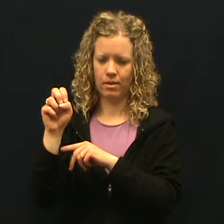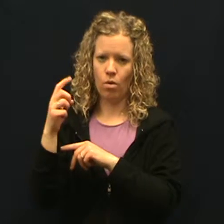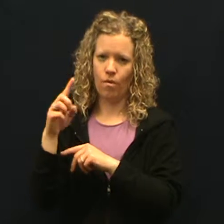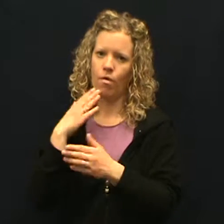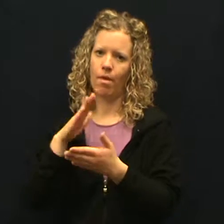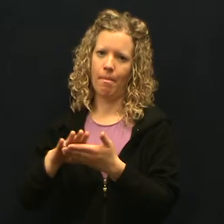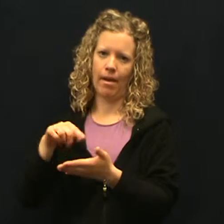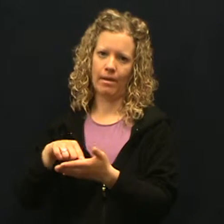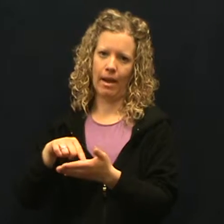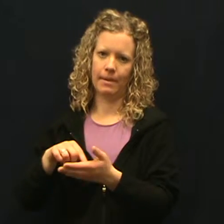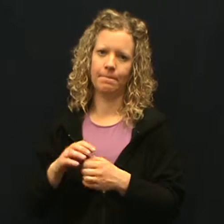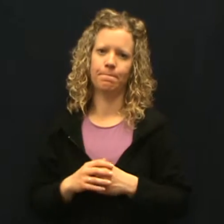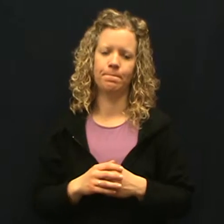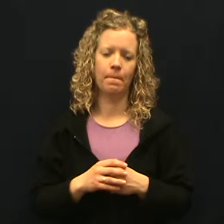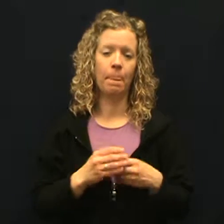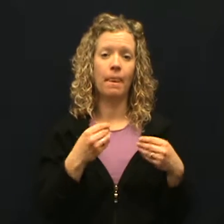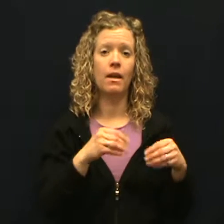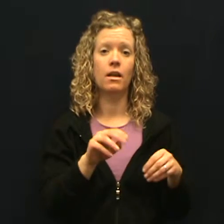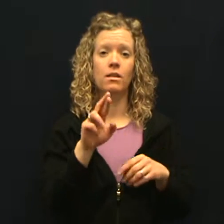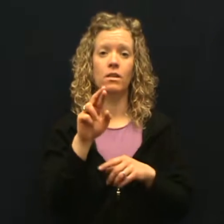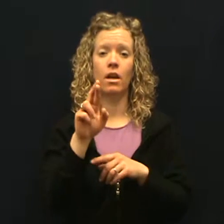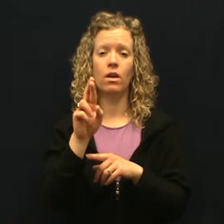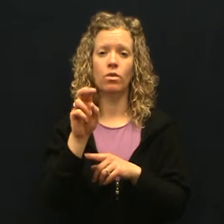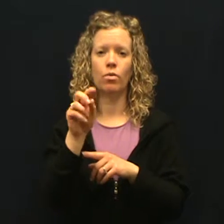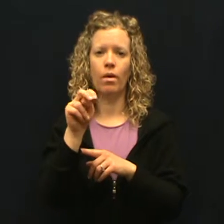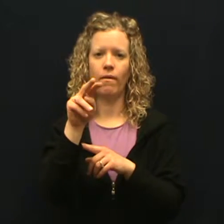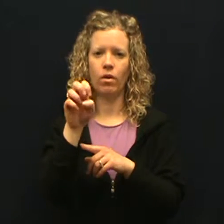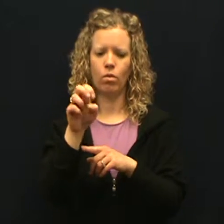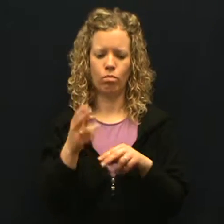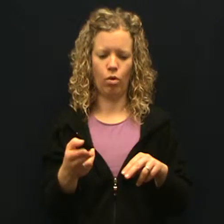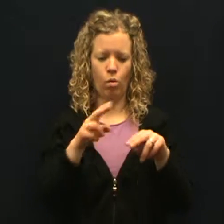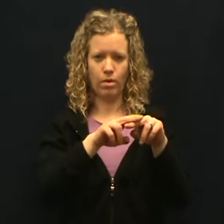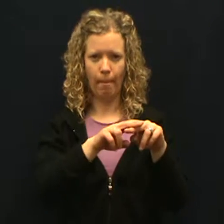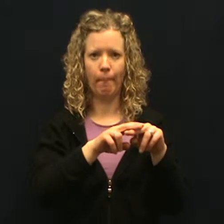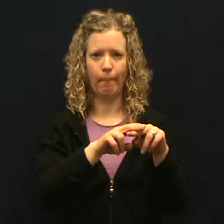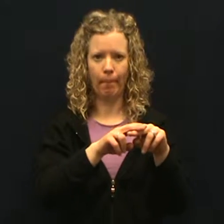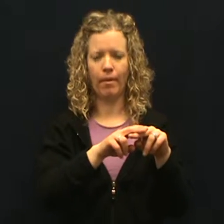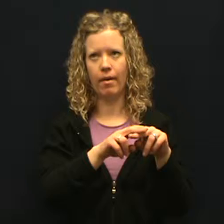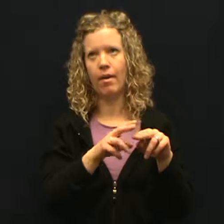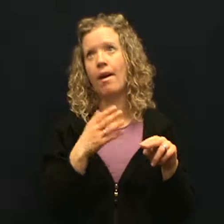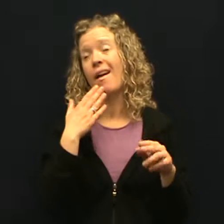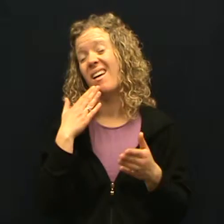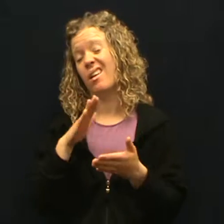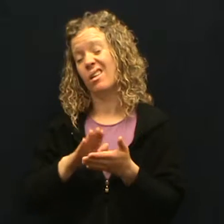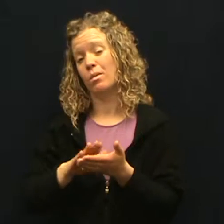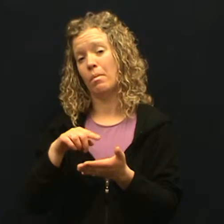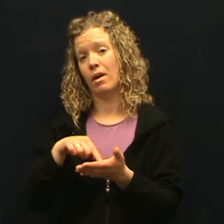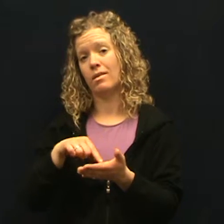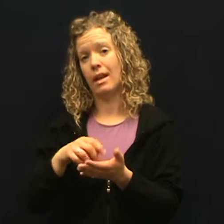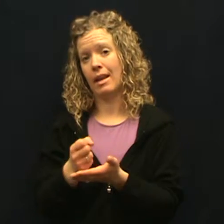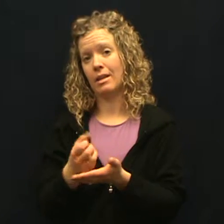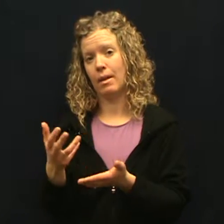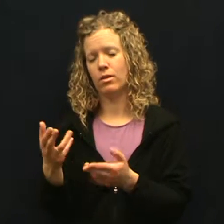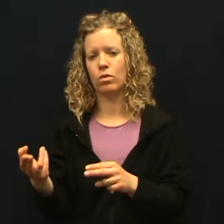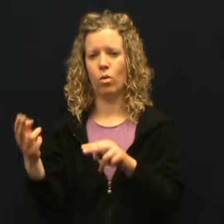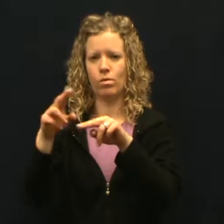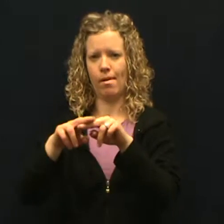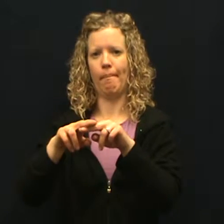sales revenue goes up, of course, as we make credit sales, and our bad debt expense increases by a certain amount as